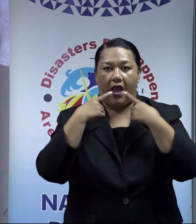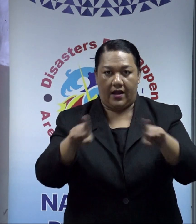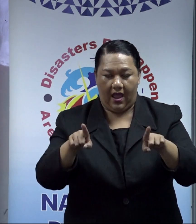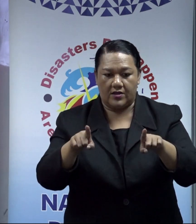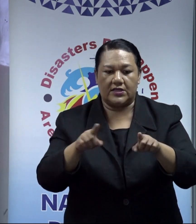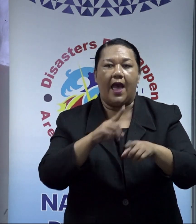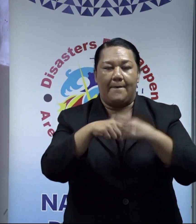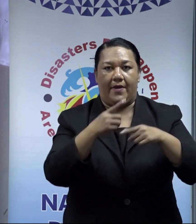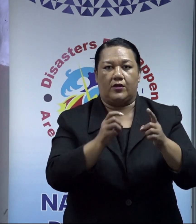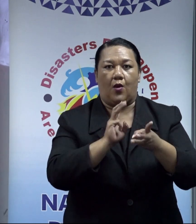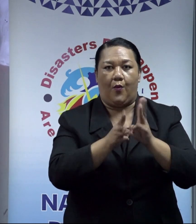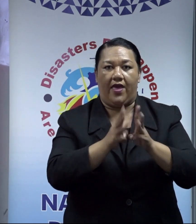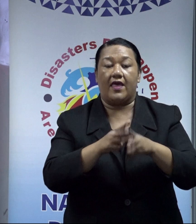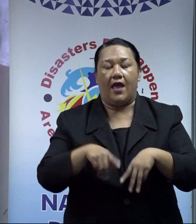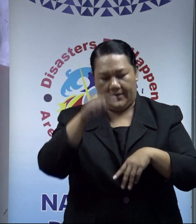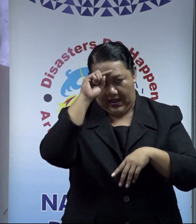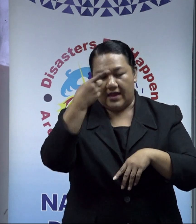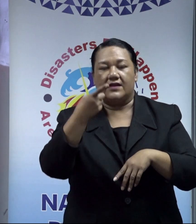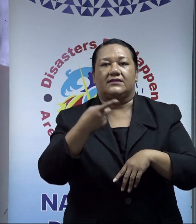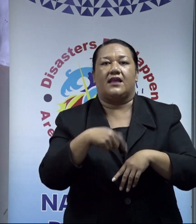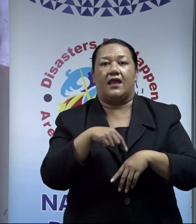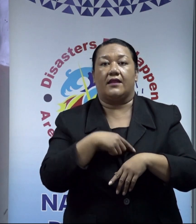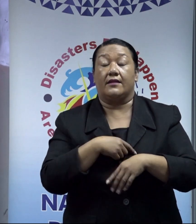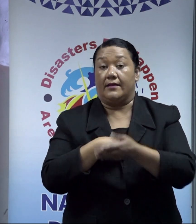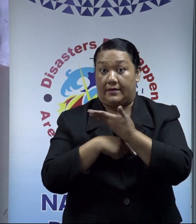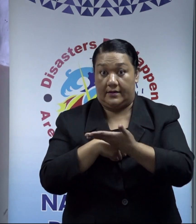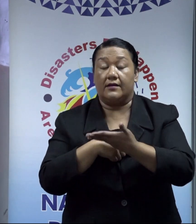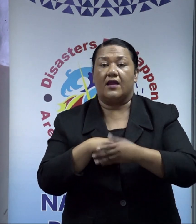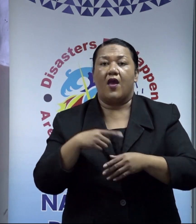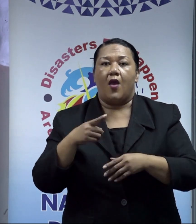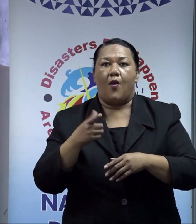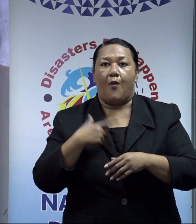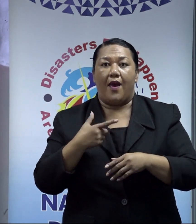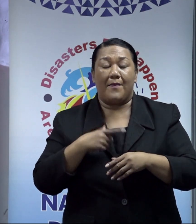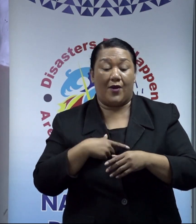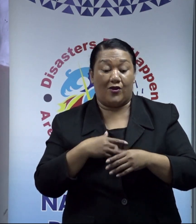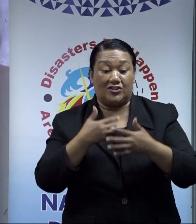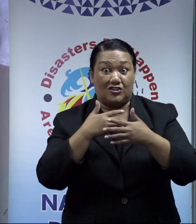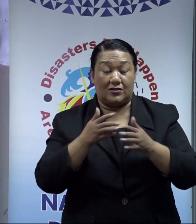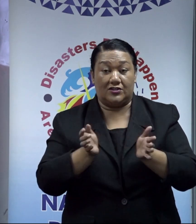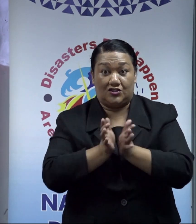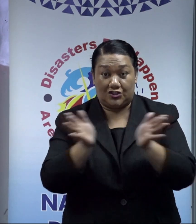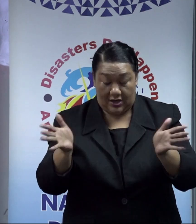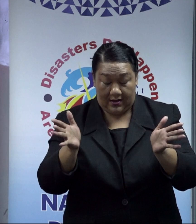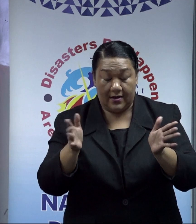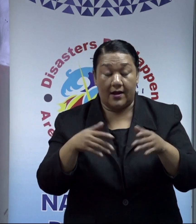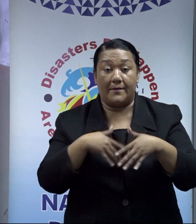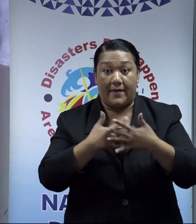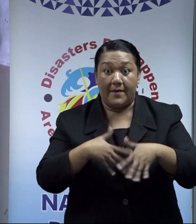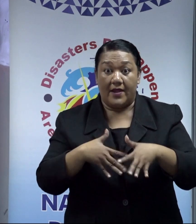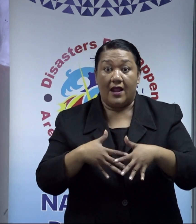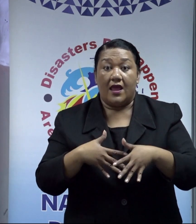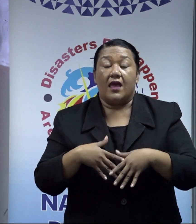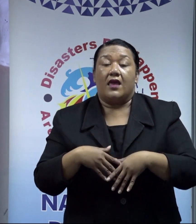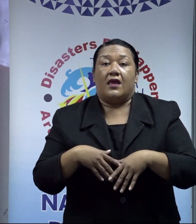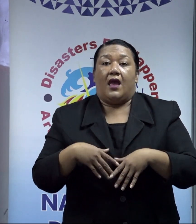weather. Now, I understand that has been some backlash from the general public about this decision. I therefore seek parents